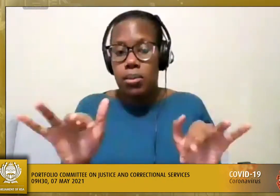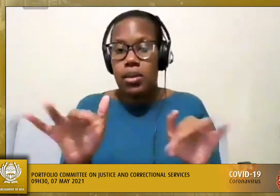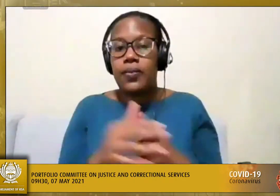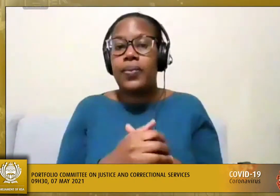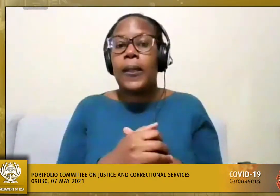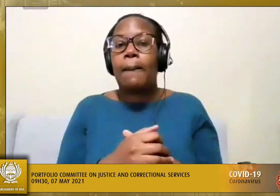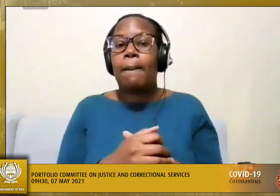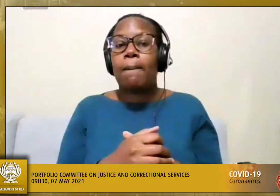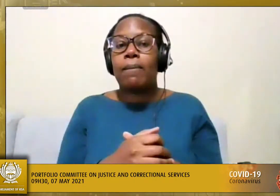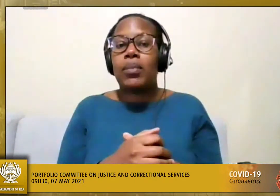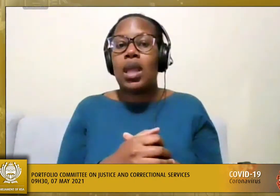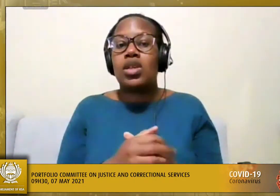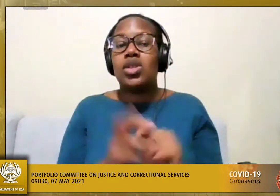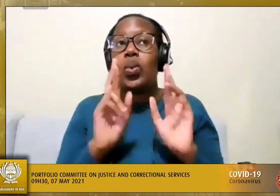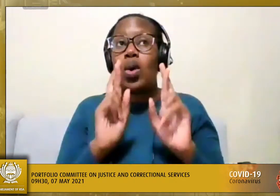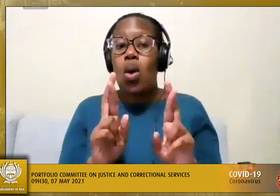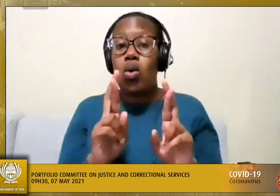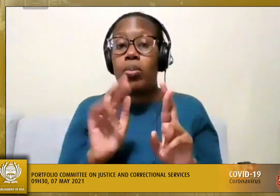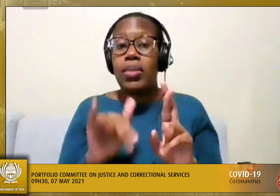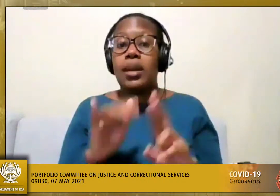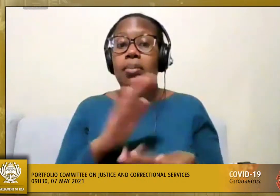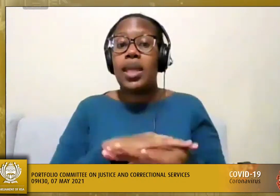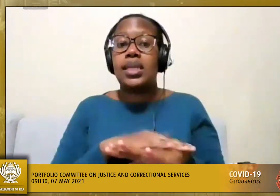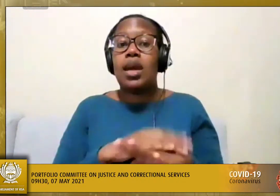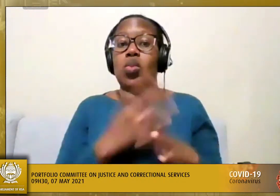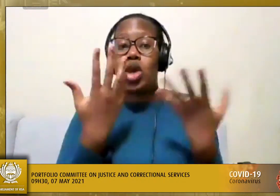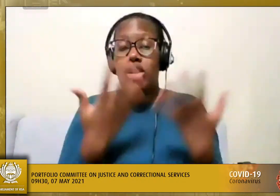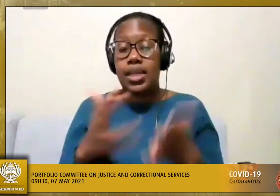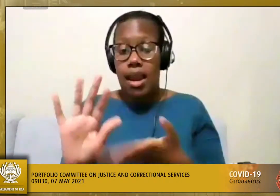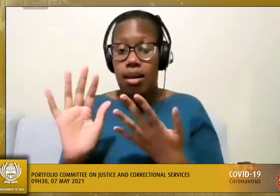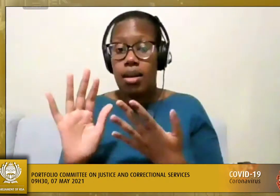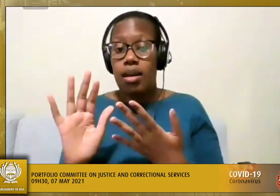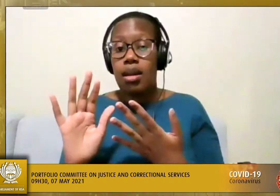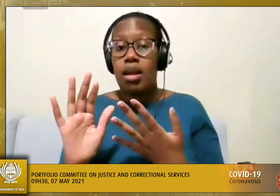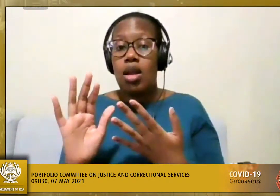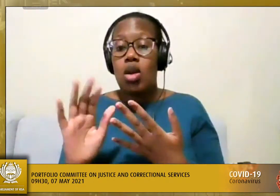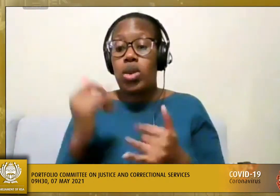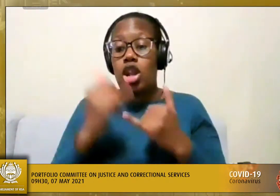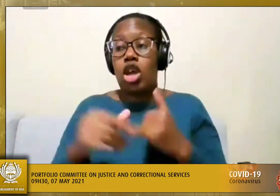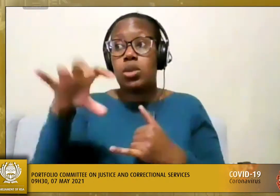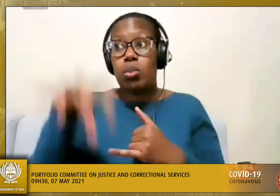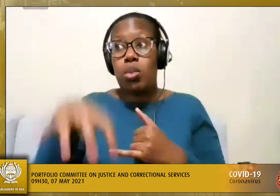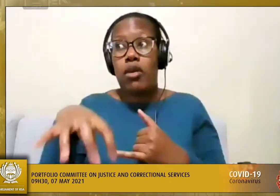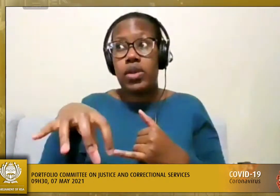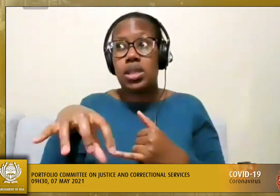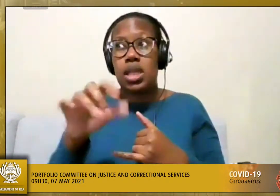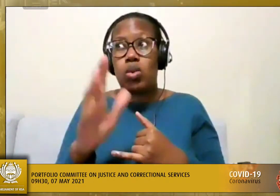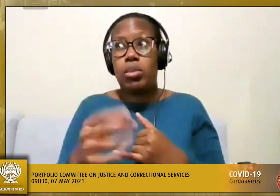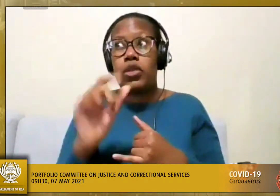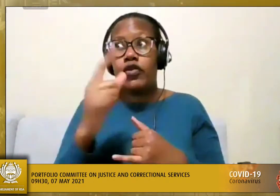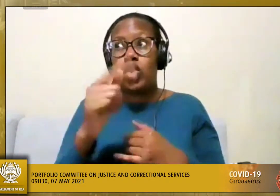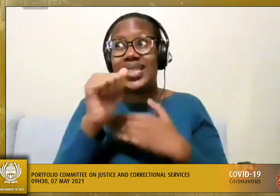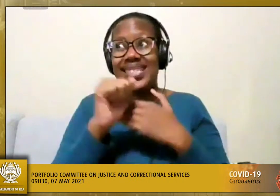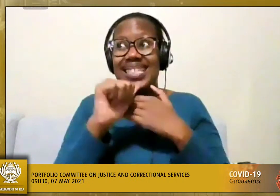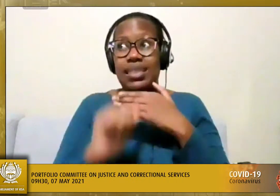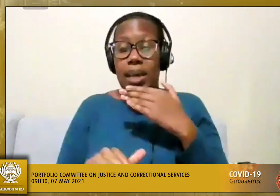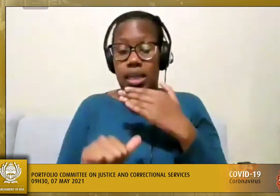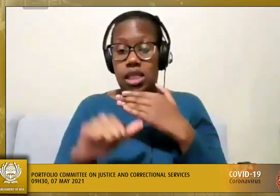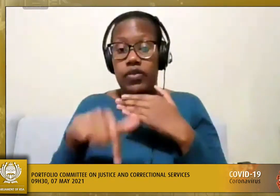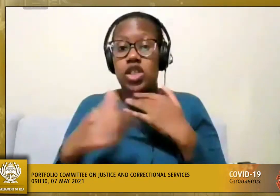we we hope that by the time we're done with the last province which will be in the first six months of this current year